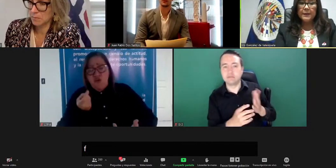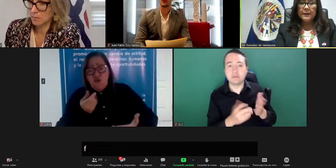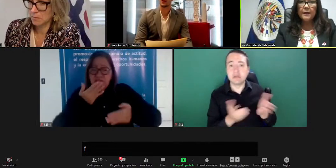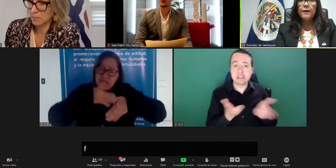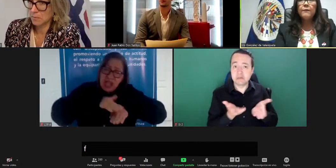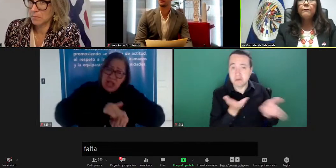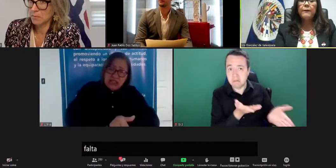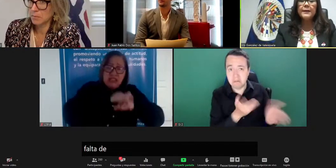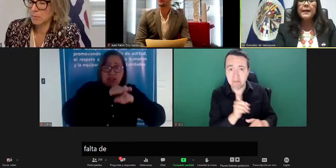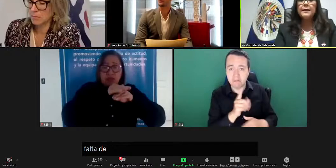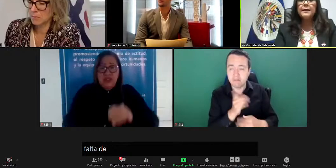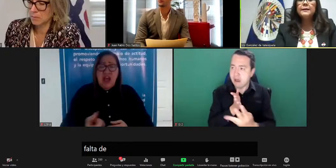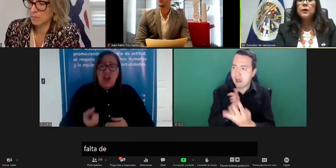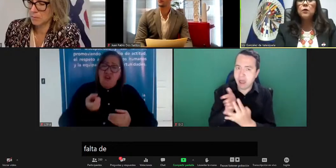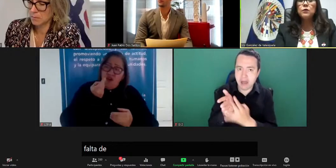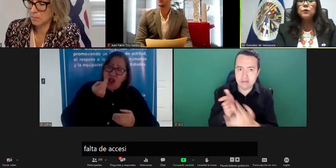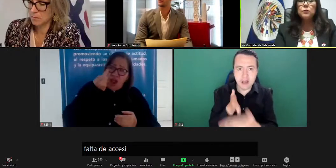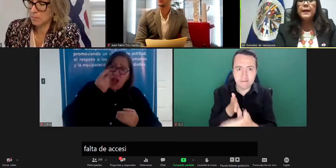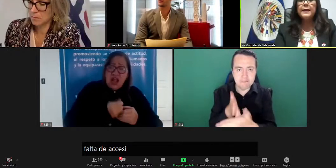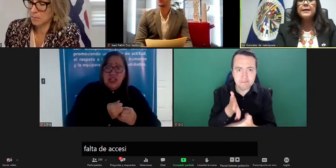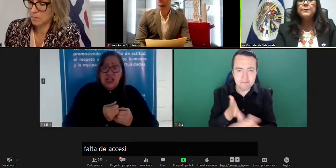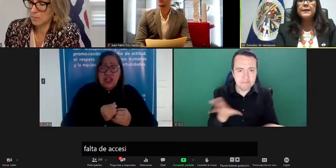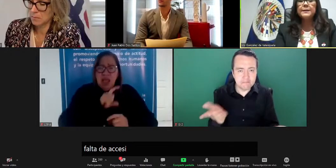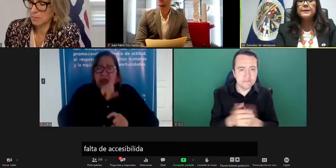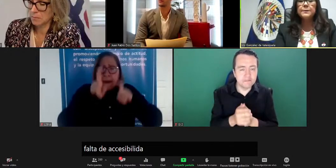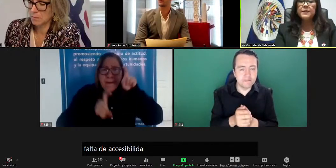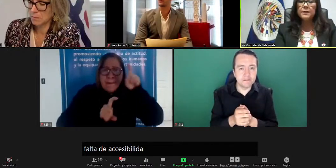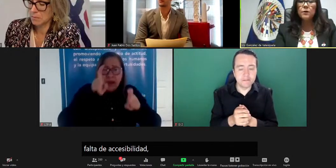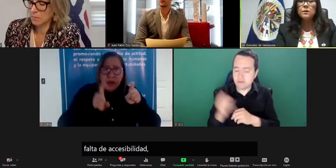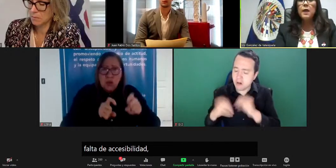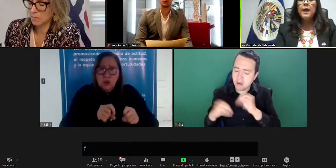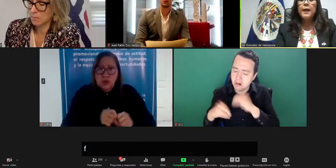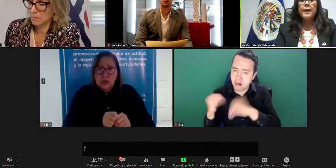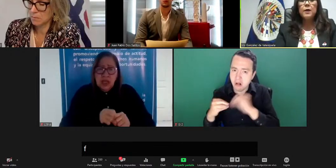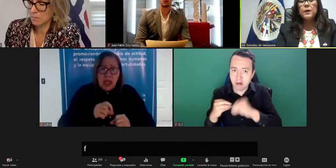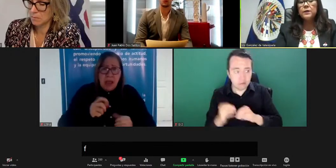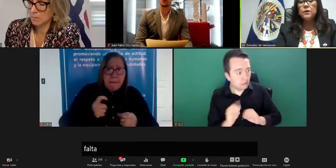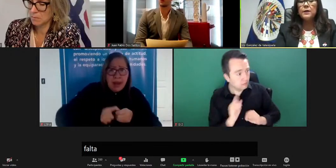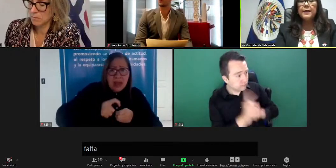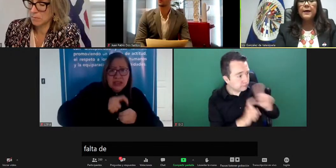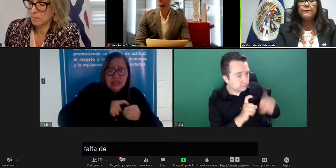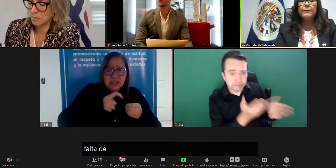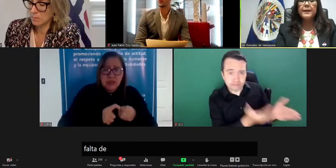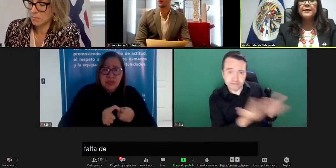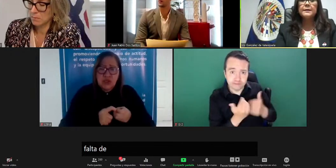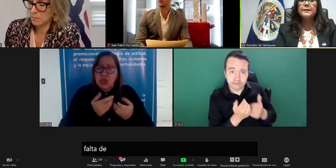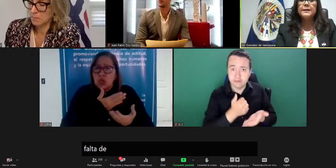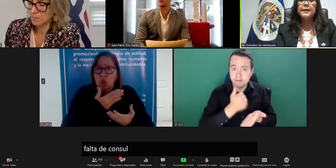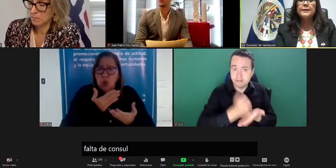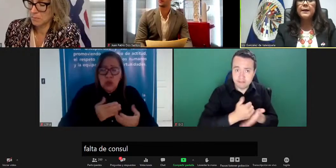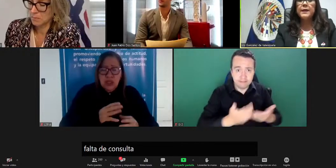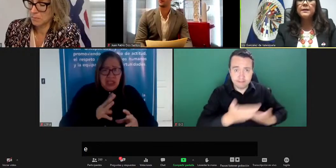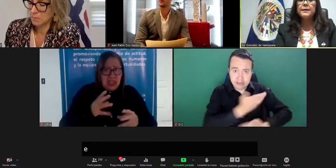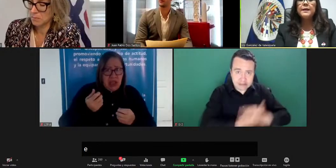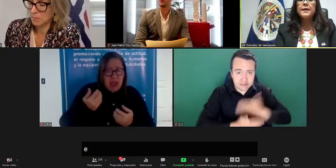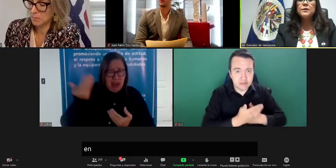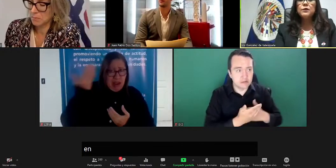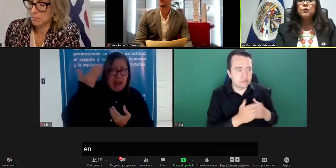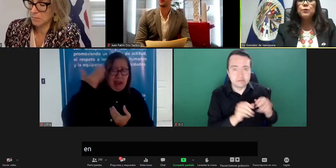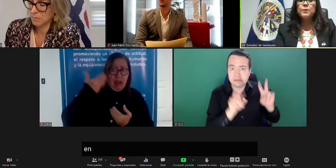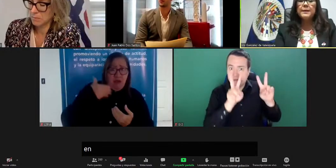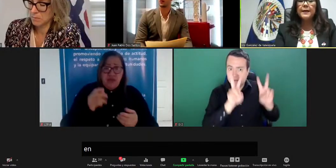provision lack of accessibility lack of consultation and participation in matters